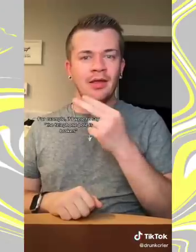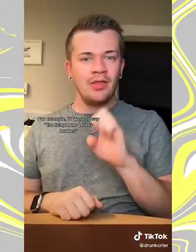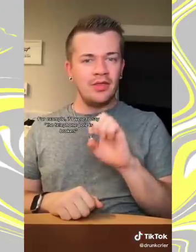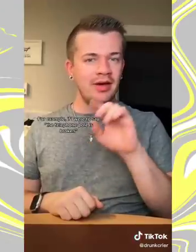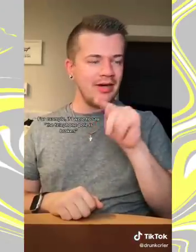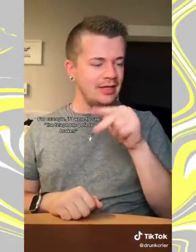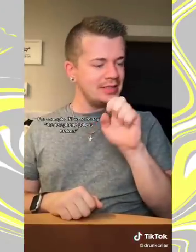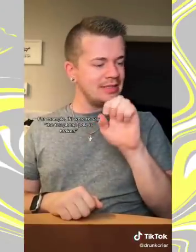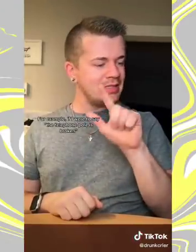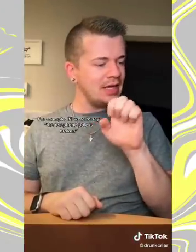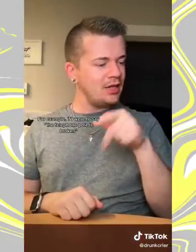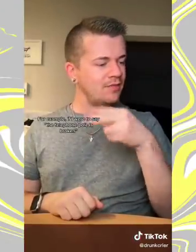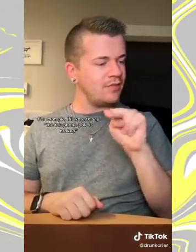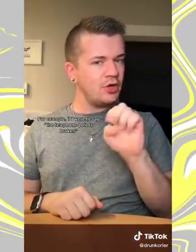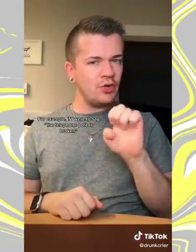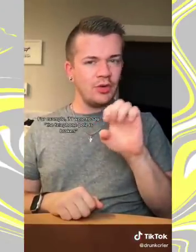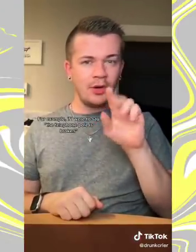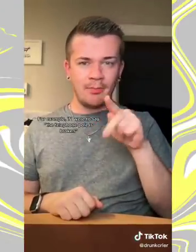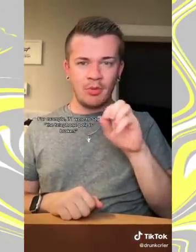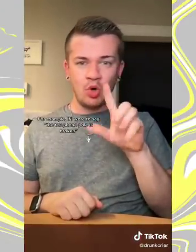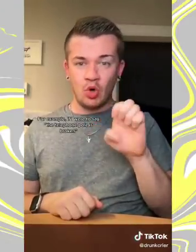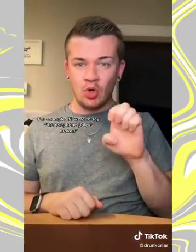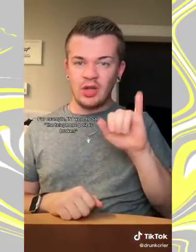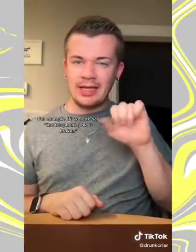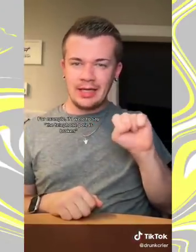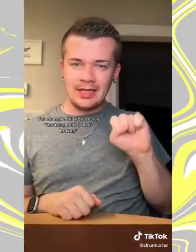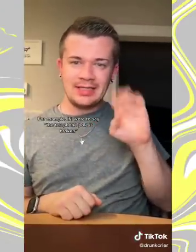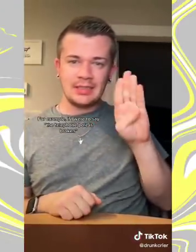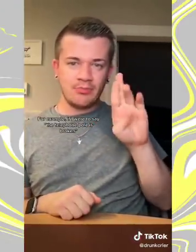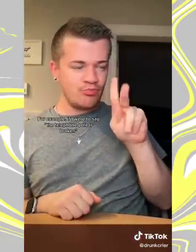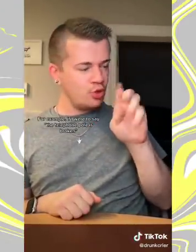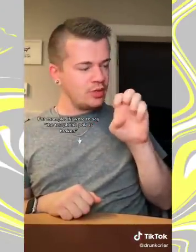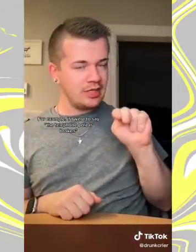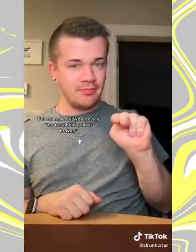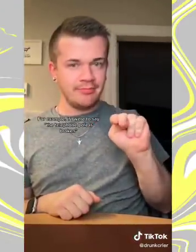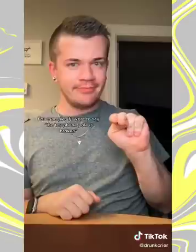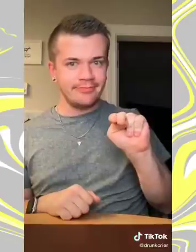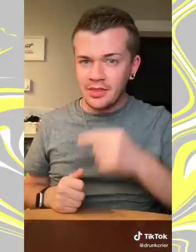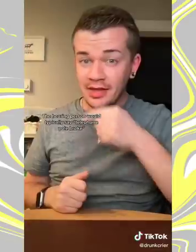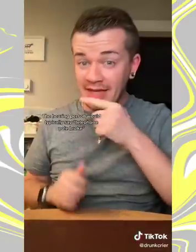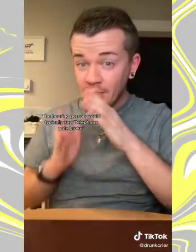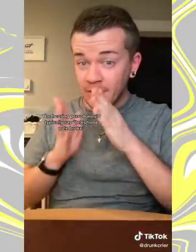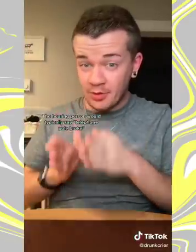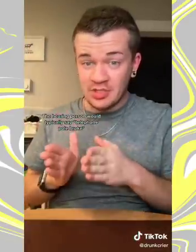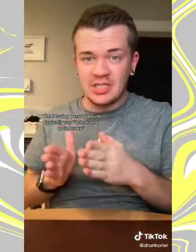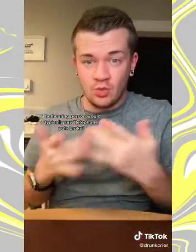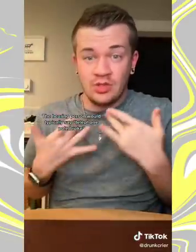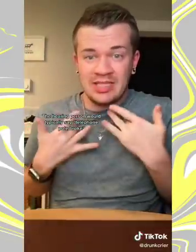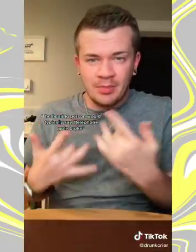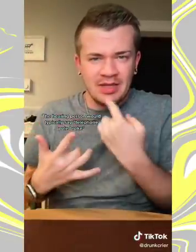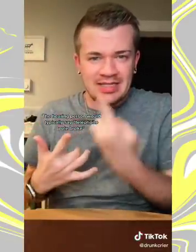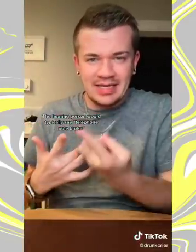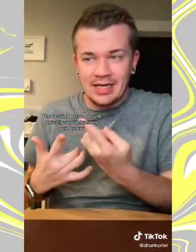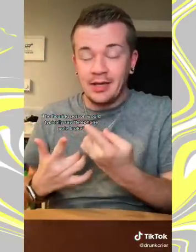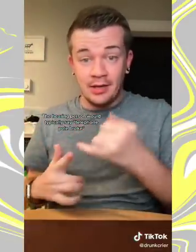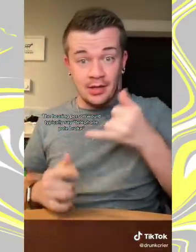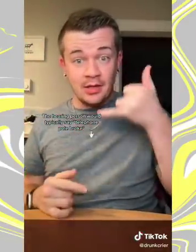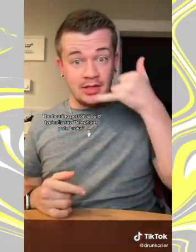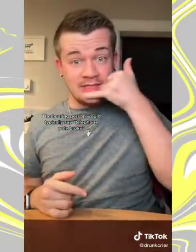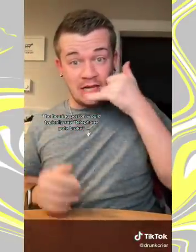the telephone pole is broken, the hearing person would typically say, the